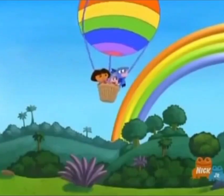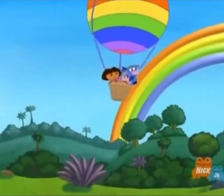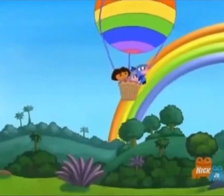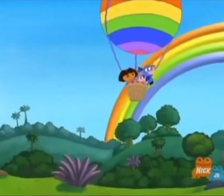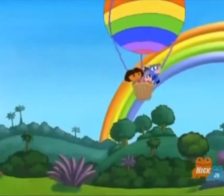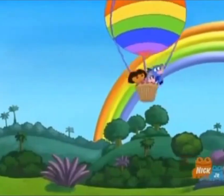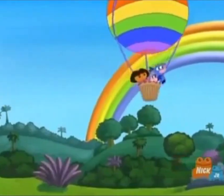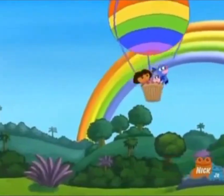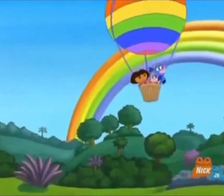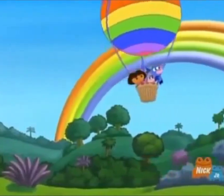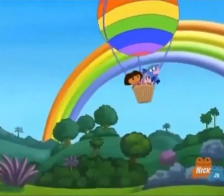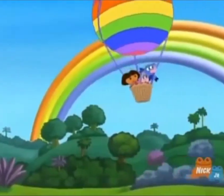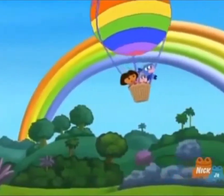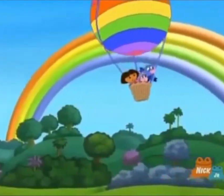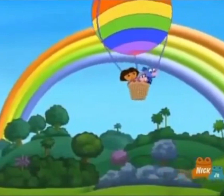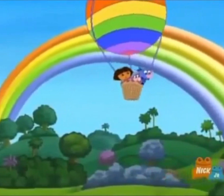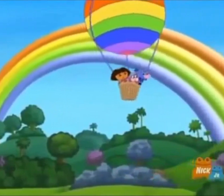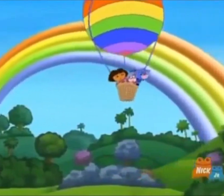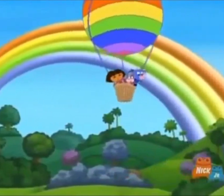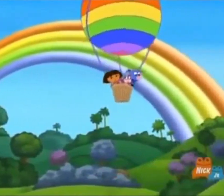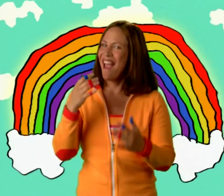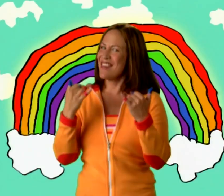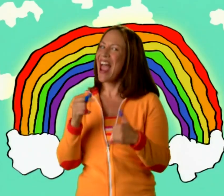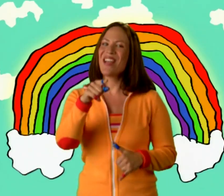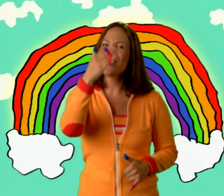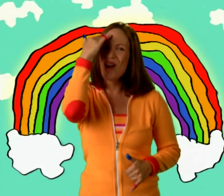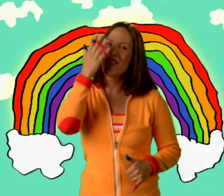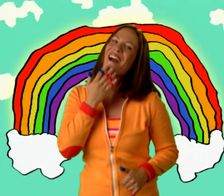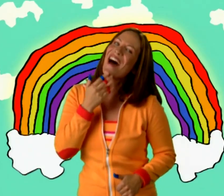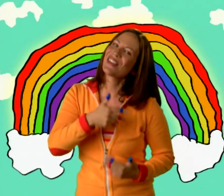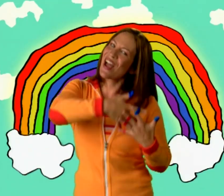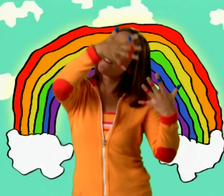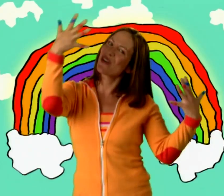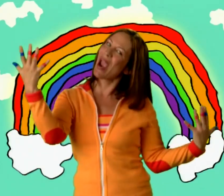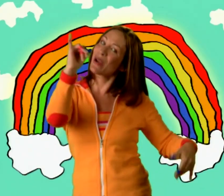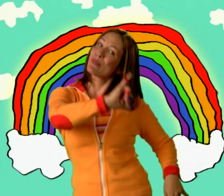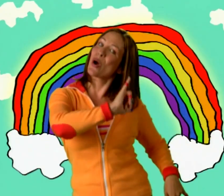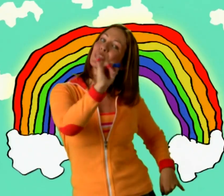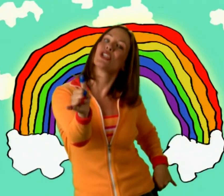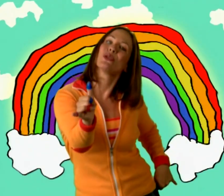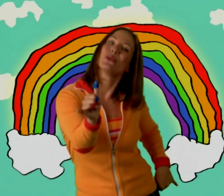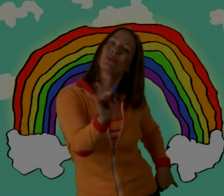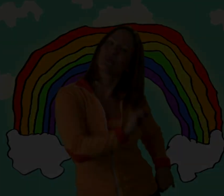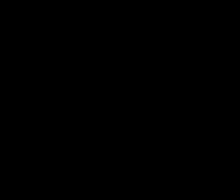Alex knows the colors. Leah knows the colors. Now you know the colors of our rainbow, too. of rainbow do you know? Let's Let's